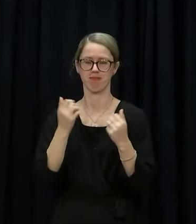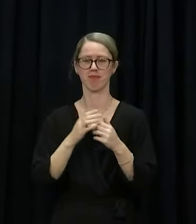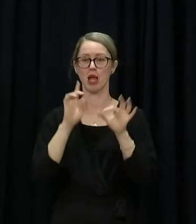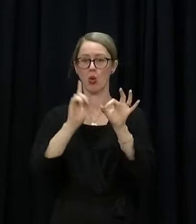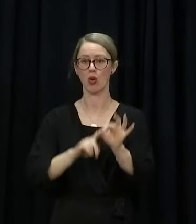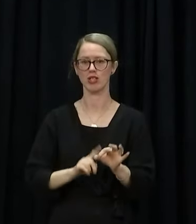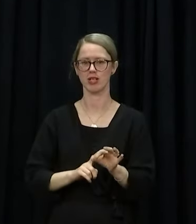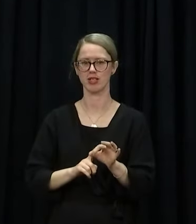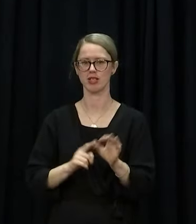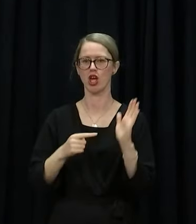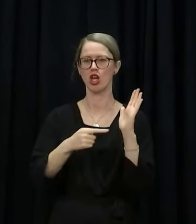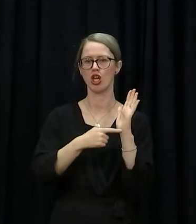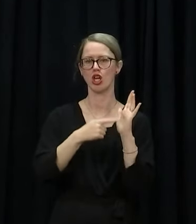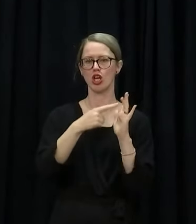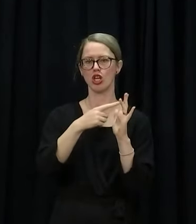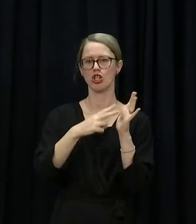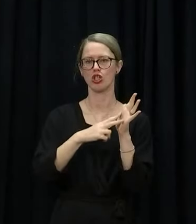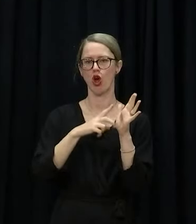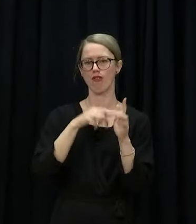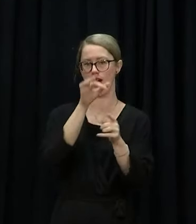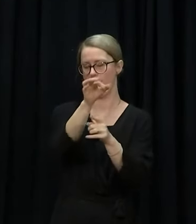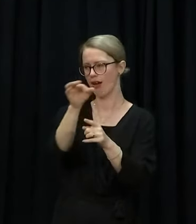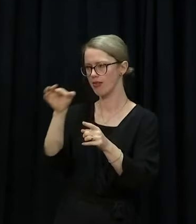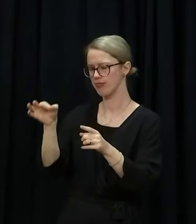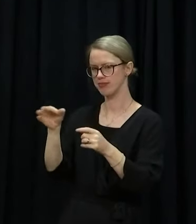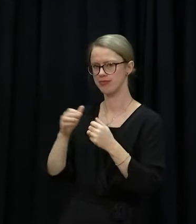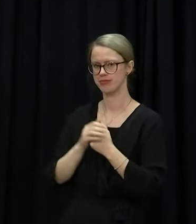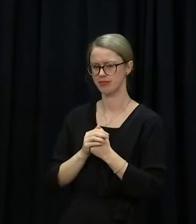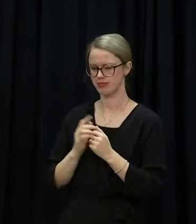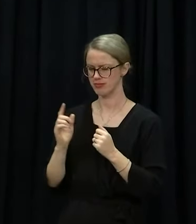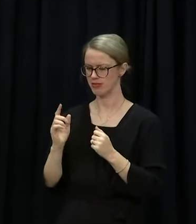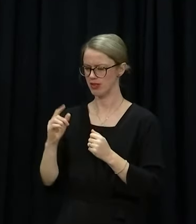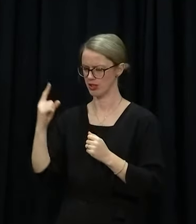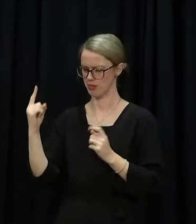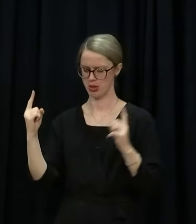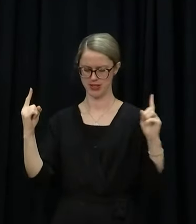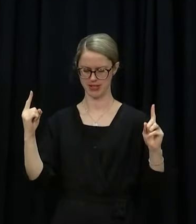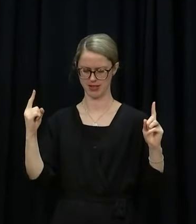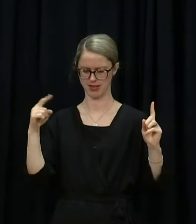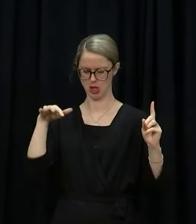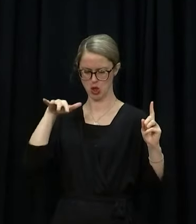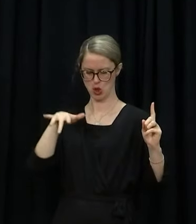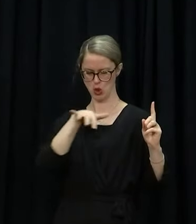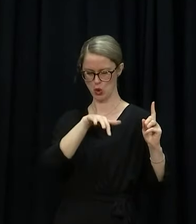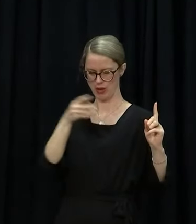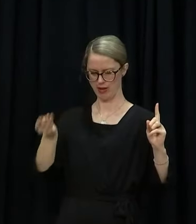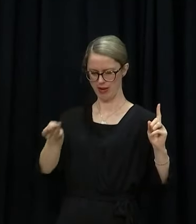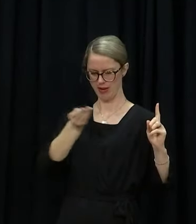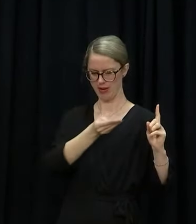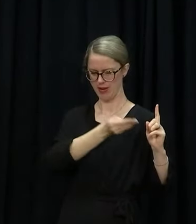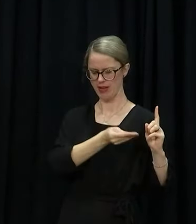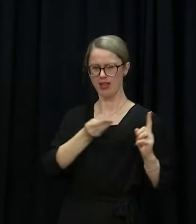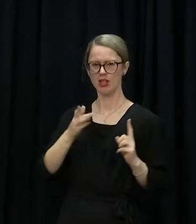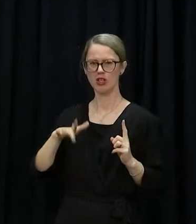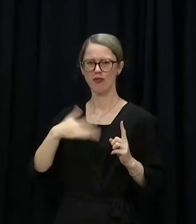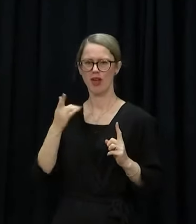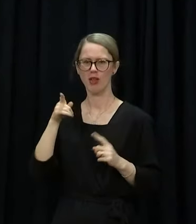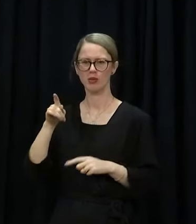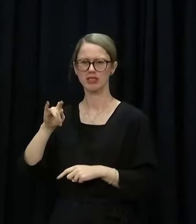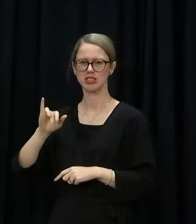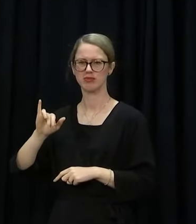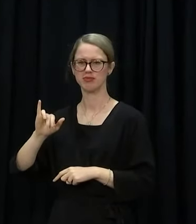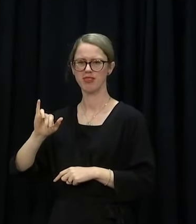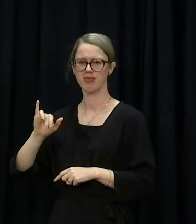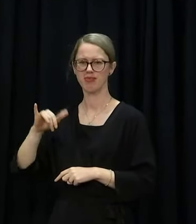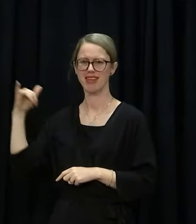questions. Tova. Thank you. How close are we to determining those one or two missing links? And do you have a working theory as to whether it was at the Jet Park or the Crown Plaza